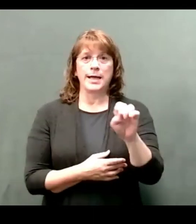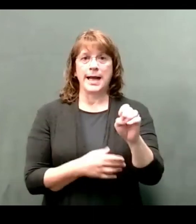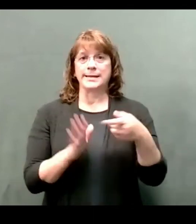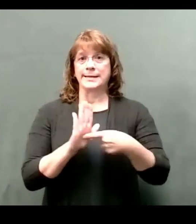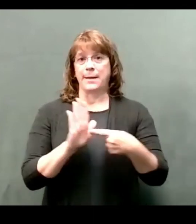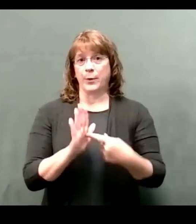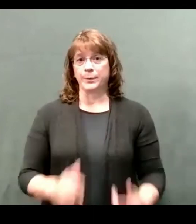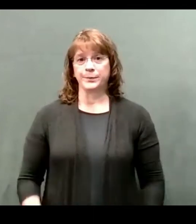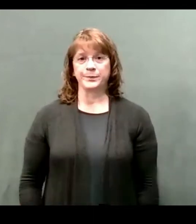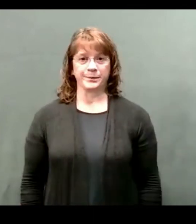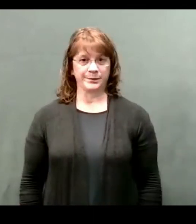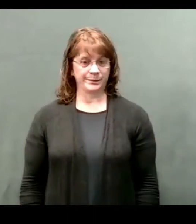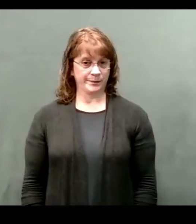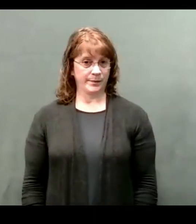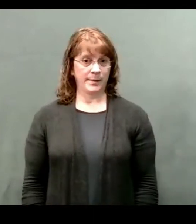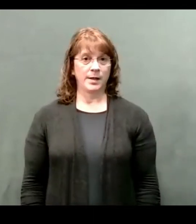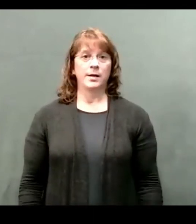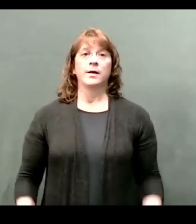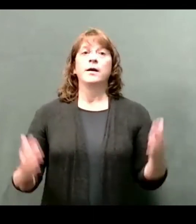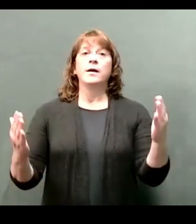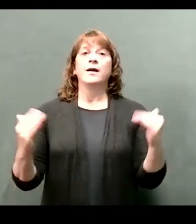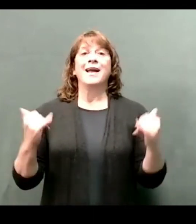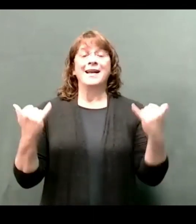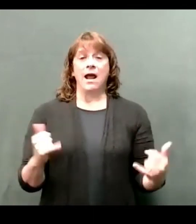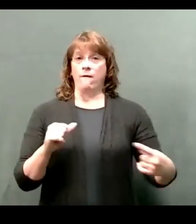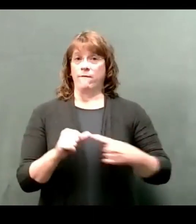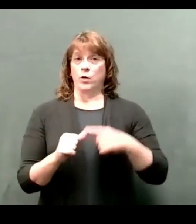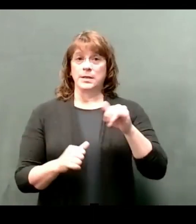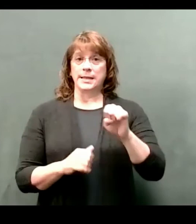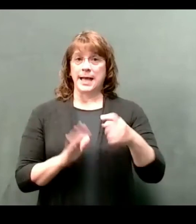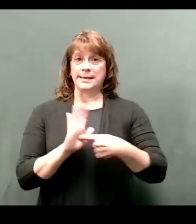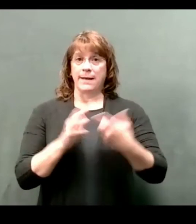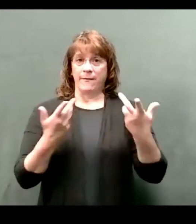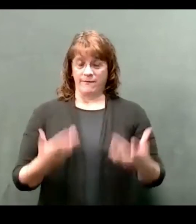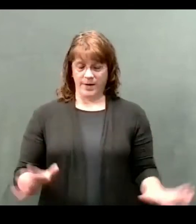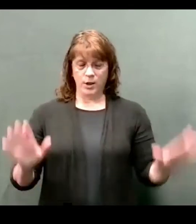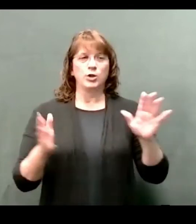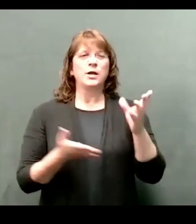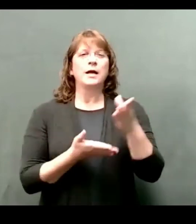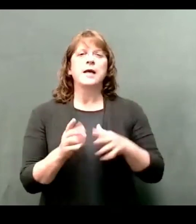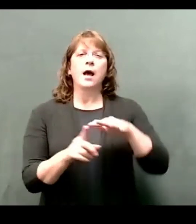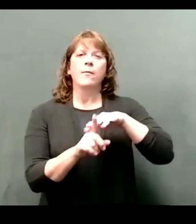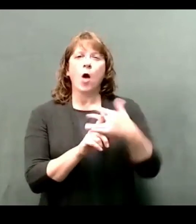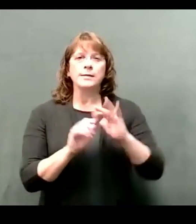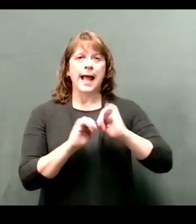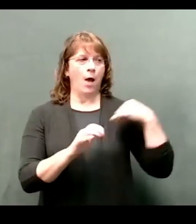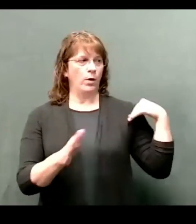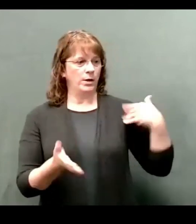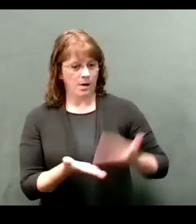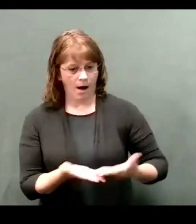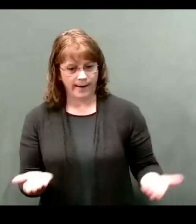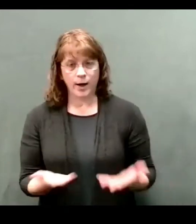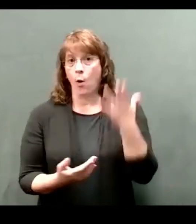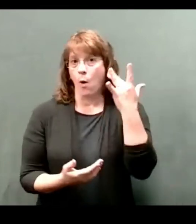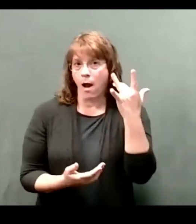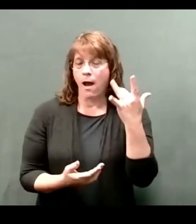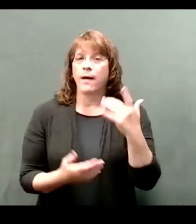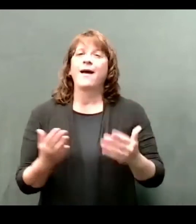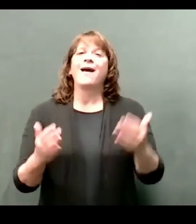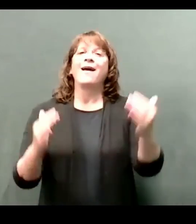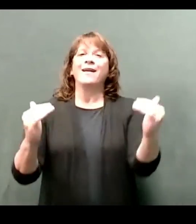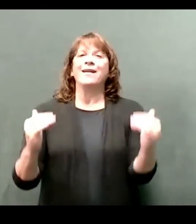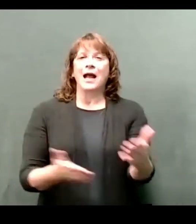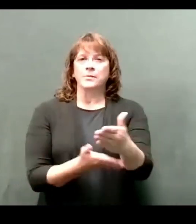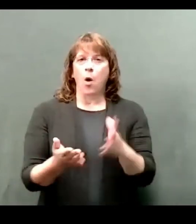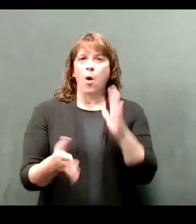example. Okay, so now that we've walked through that first case example and given you some context about how we got here and why we got here, the next piece of this